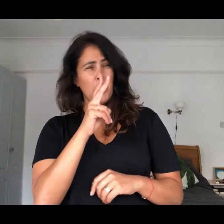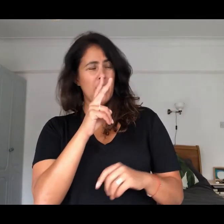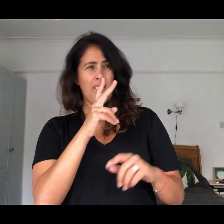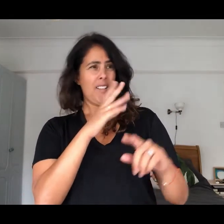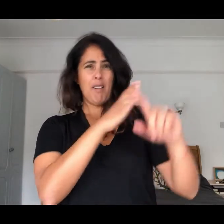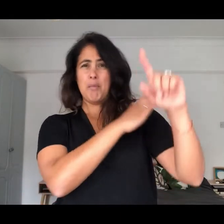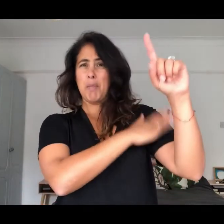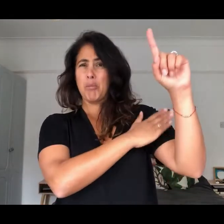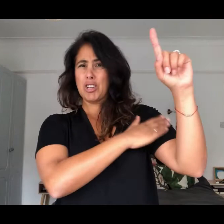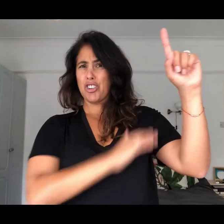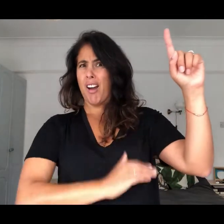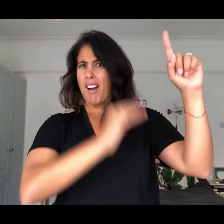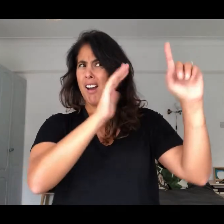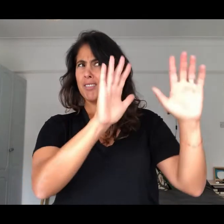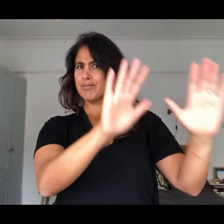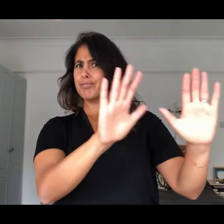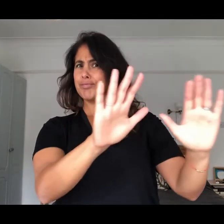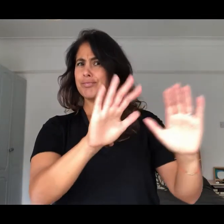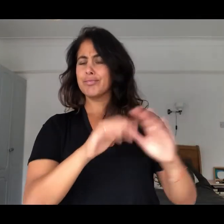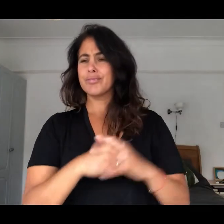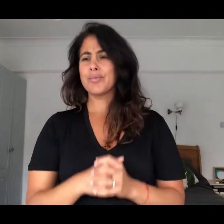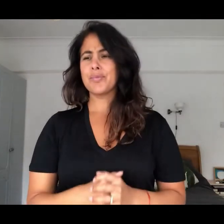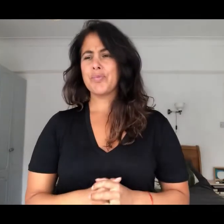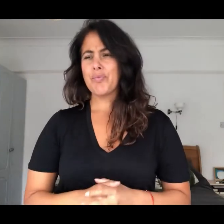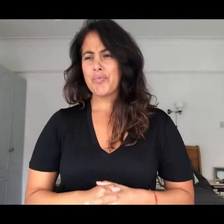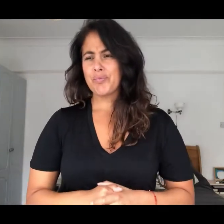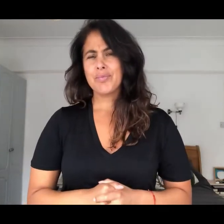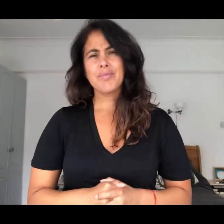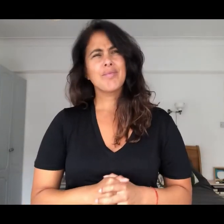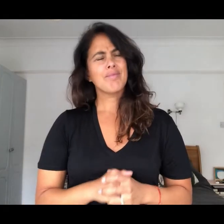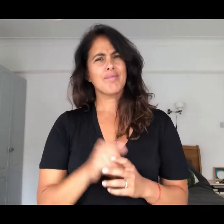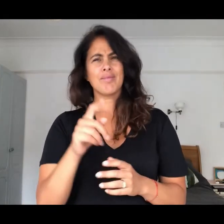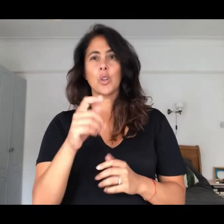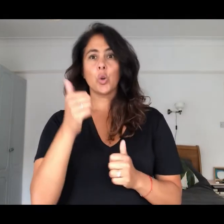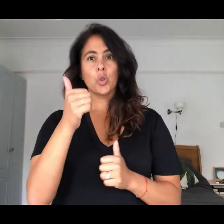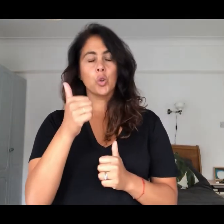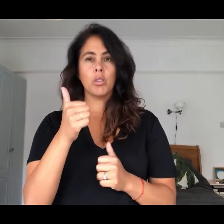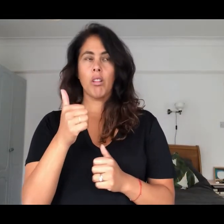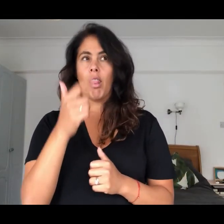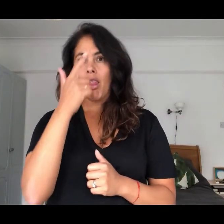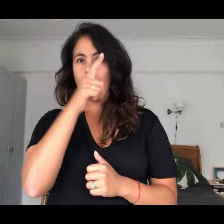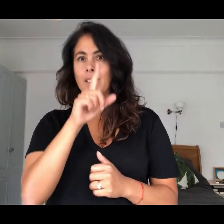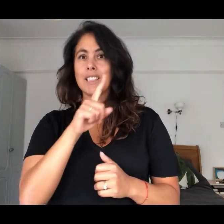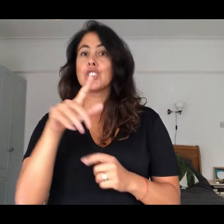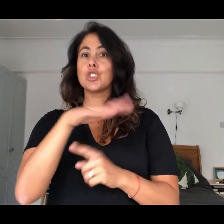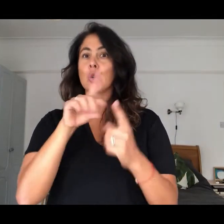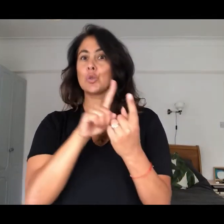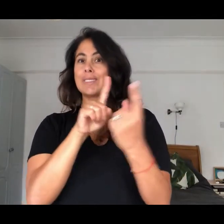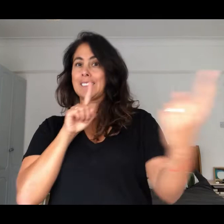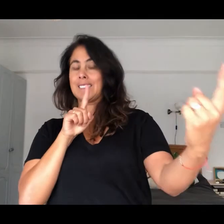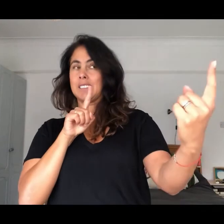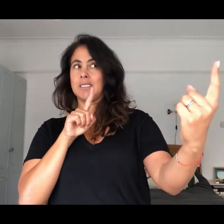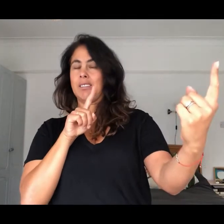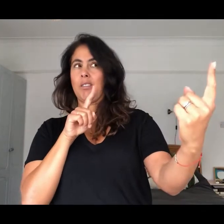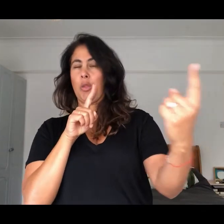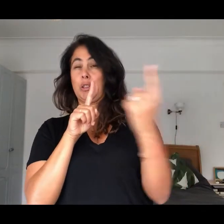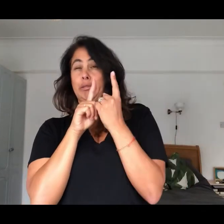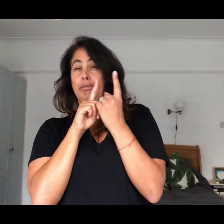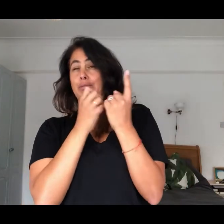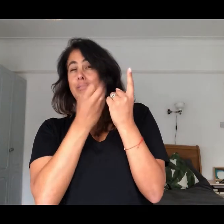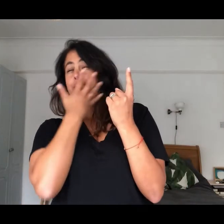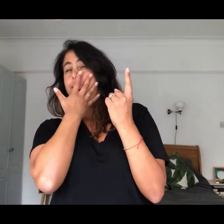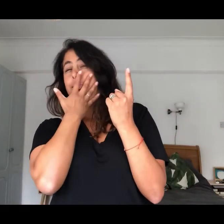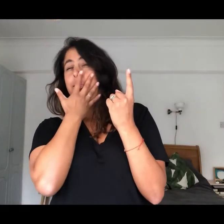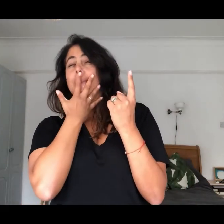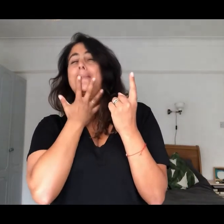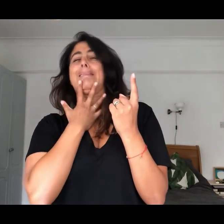high blood pressure. It's a good thing that we're standing away from each other social distancing, otherwise I'd be